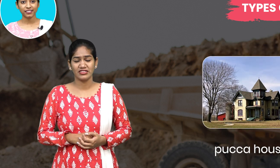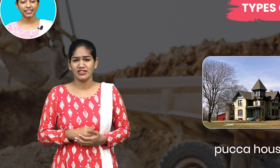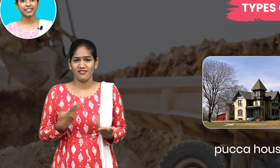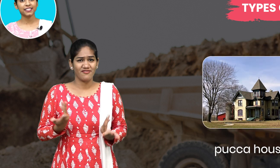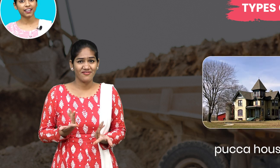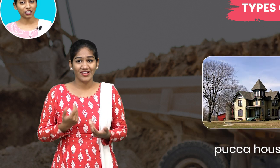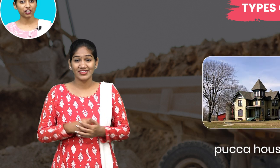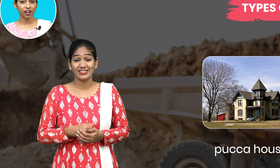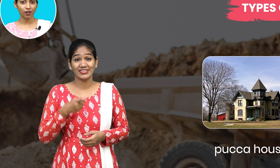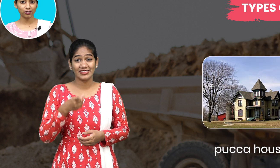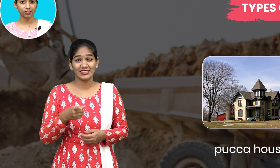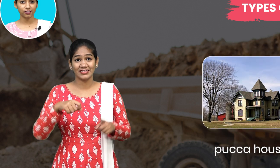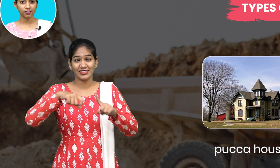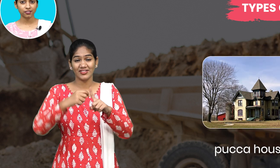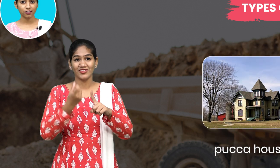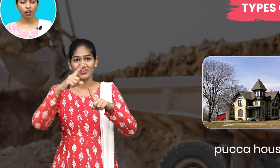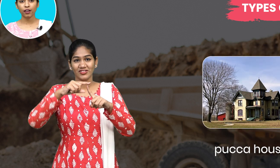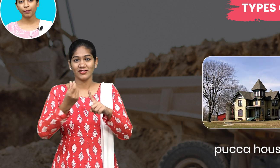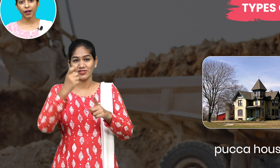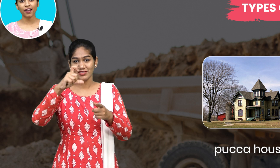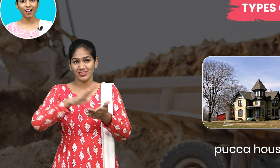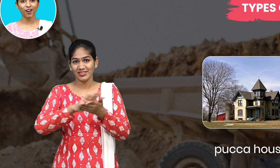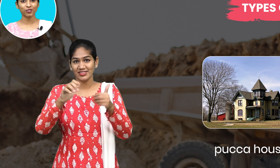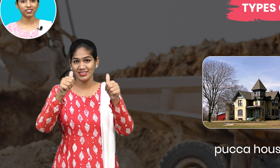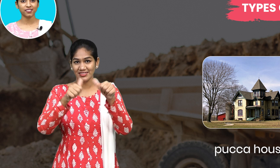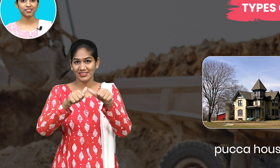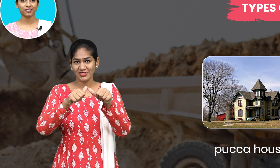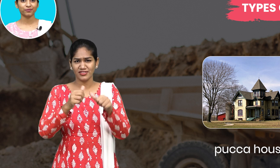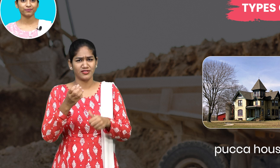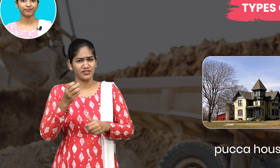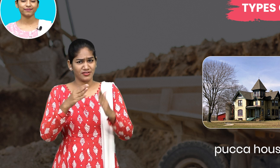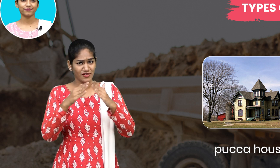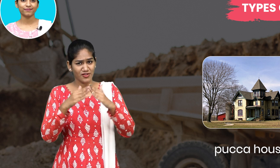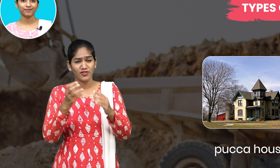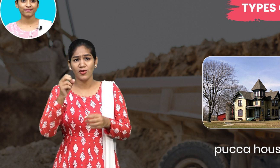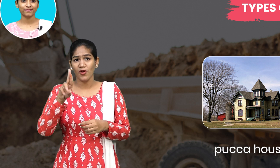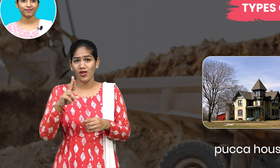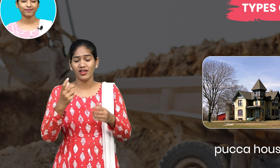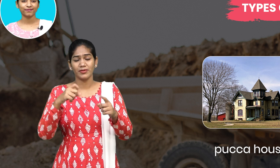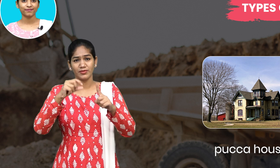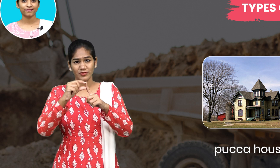Whether it is a kacha house or a pakka house.